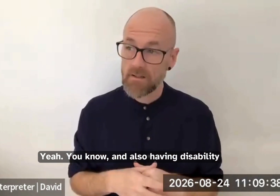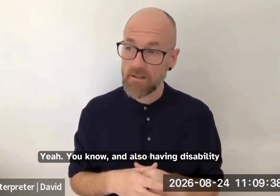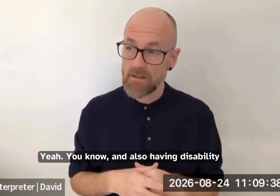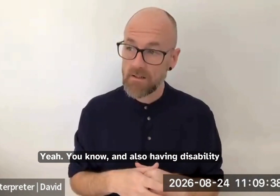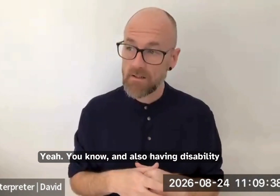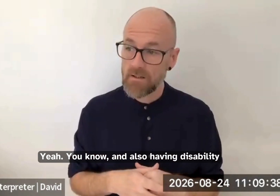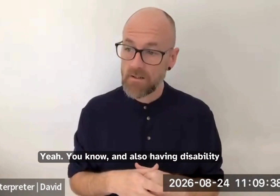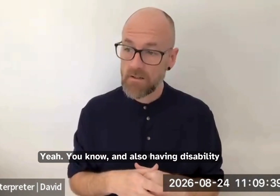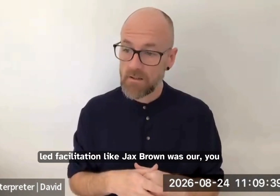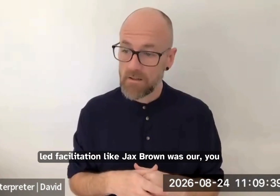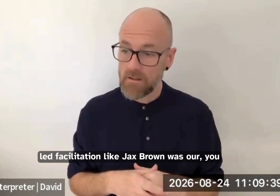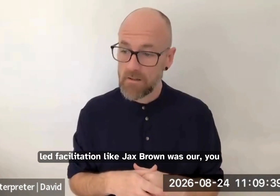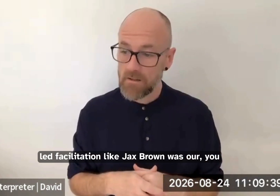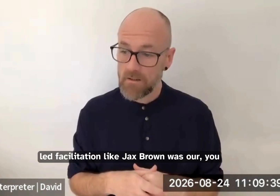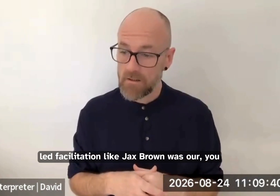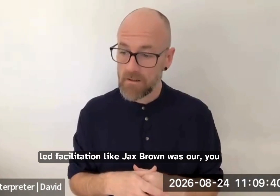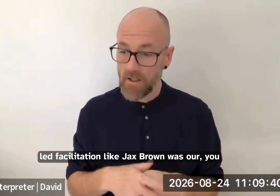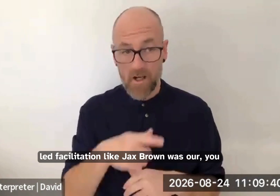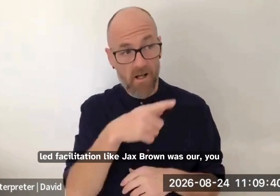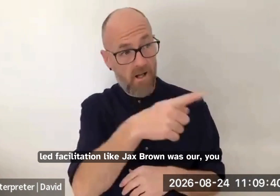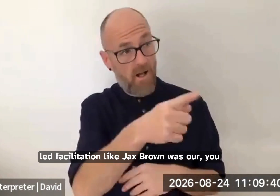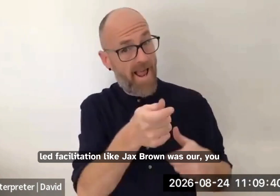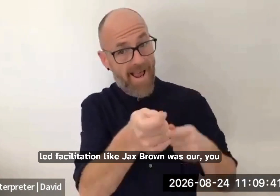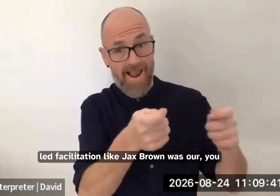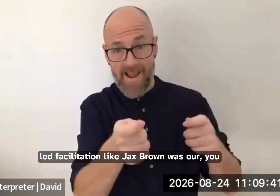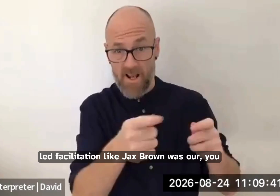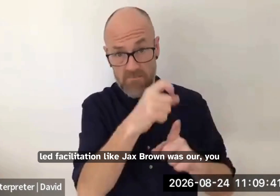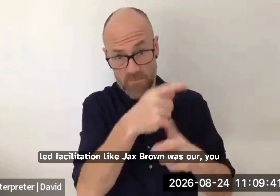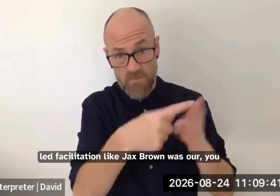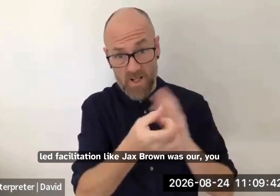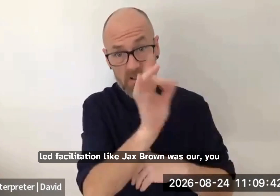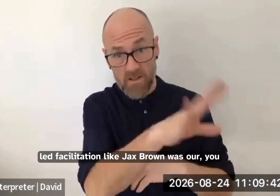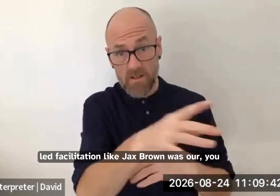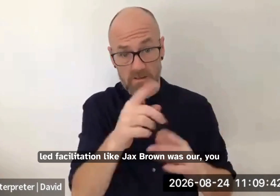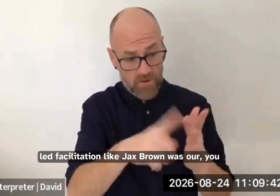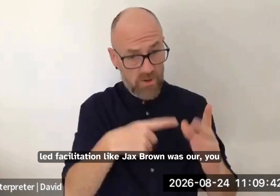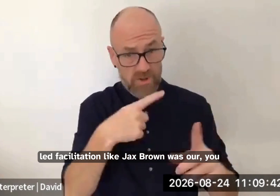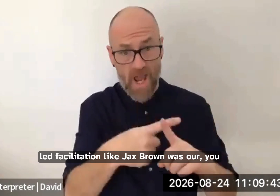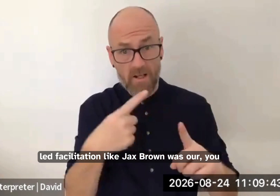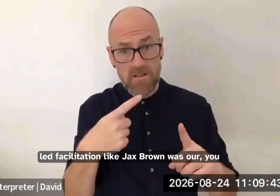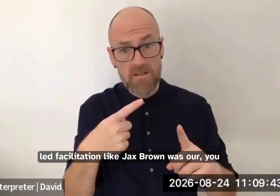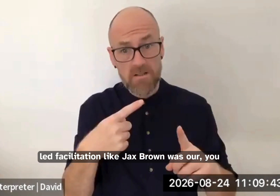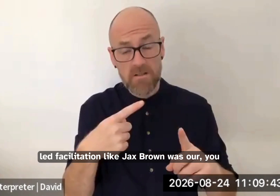and also having disability-led facilitation. Like Jax Brown was our